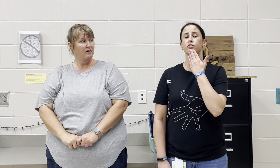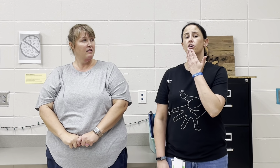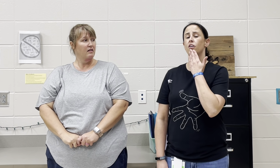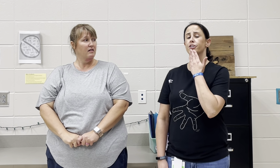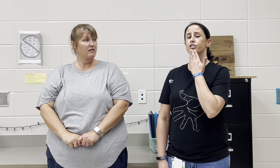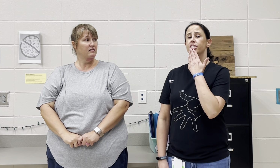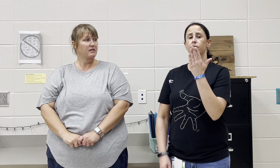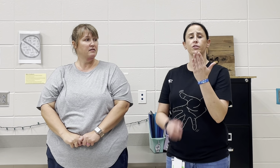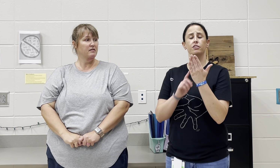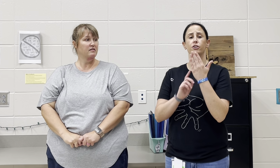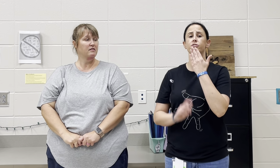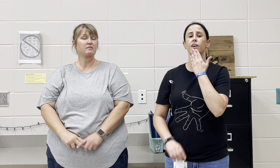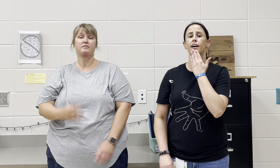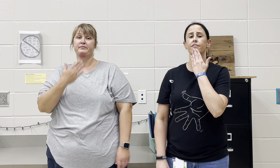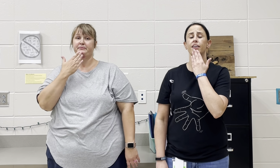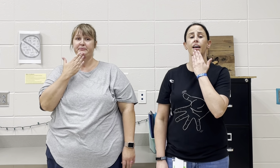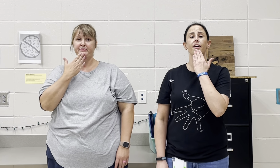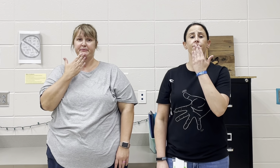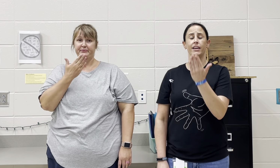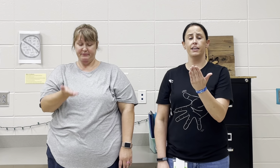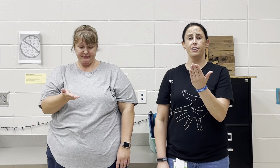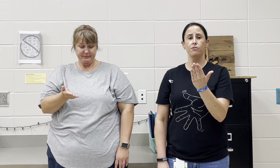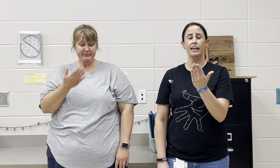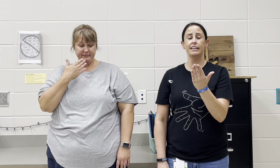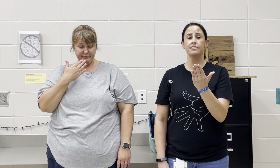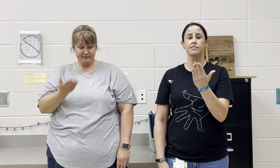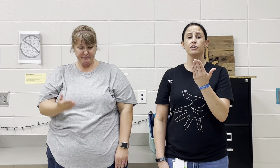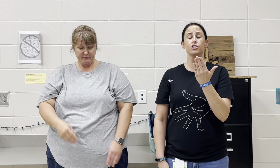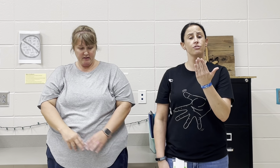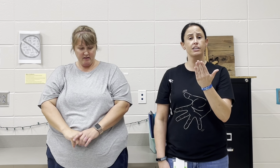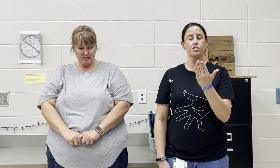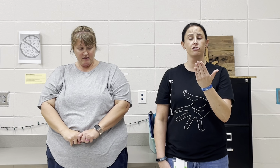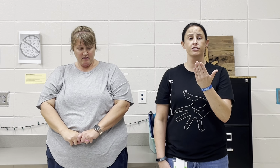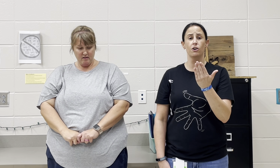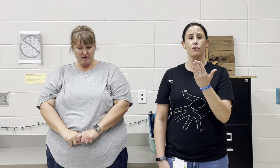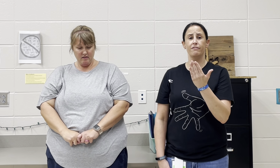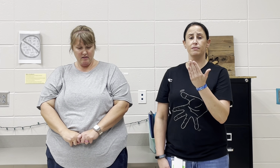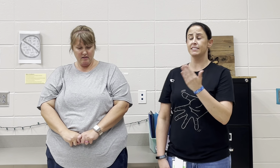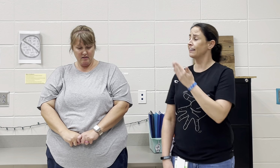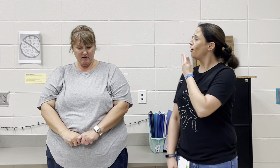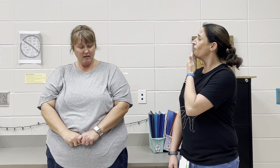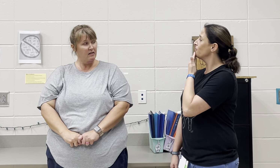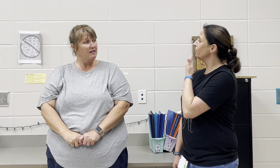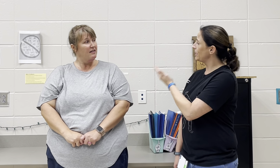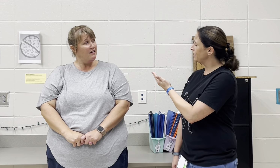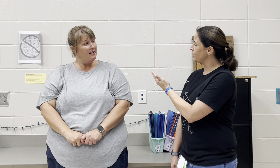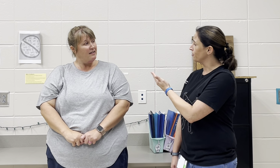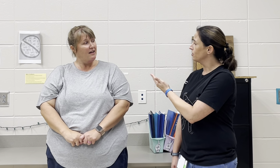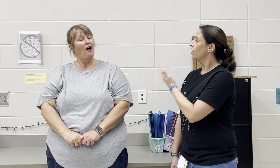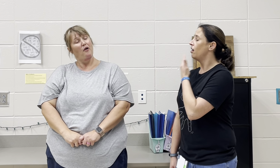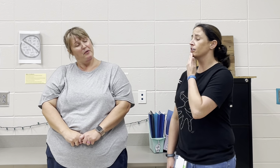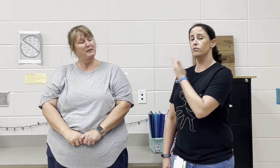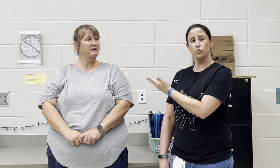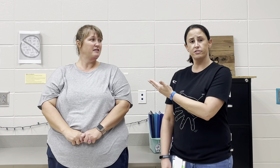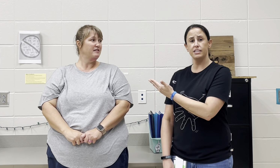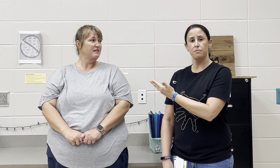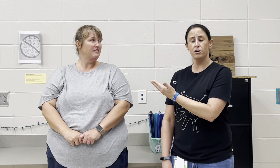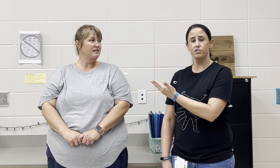start on your chin with a closed 5. Thank you. And it's directional. So if I'm saying, oh, thank you, I'll go towards that person,